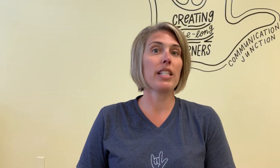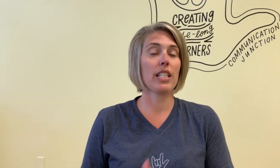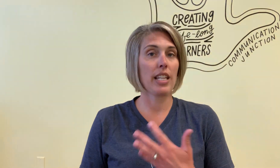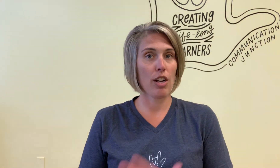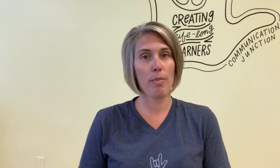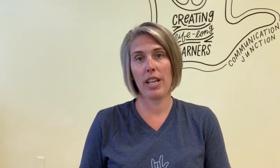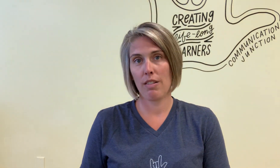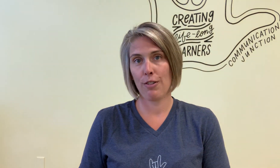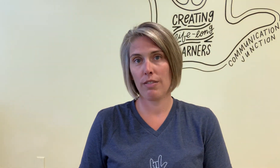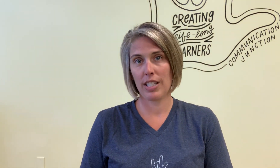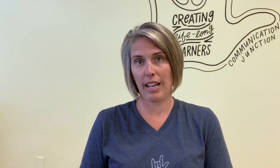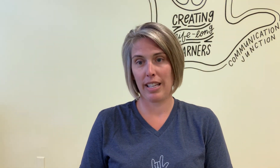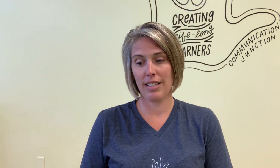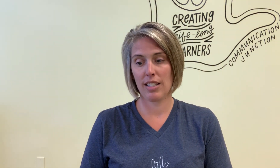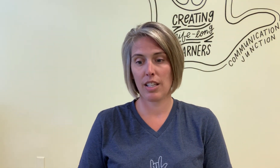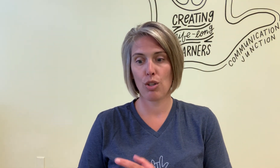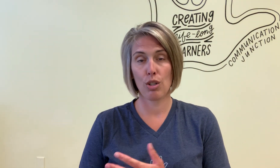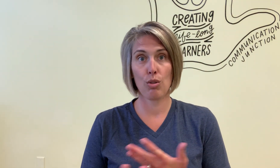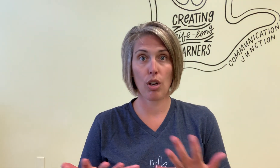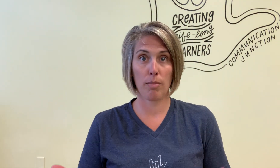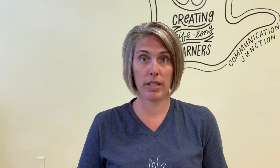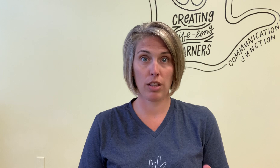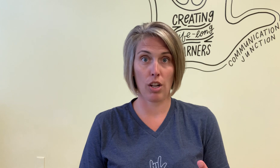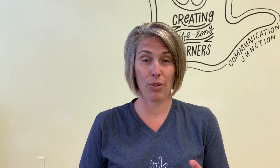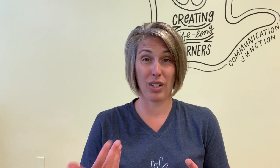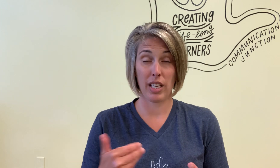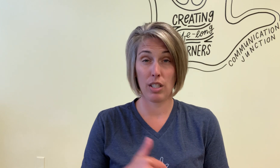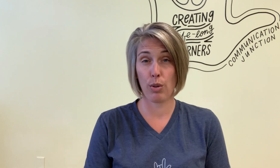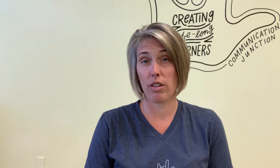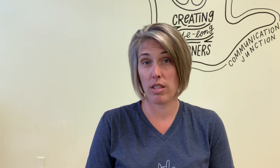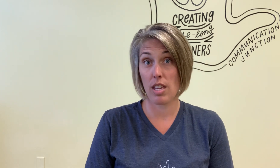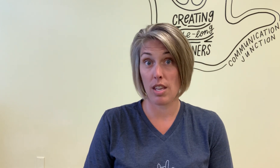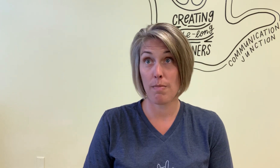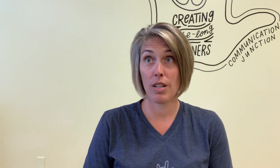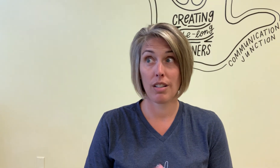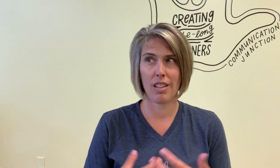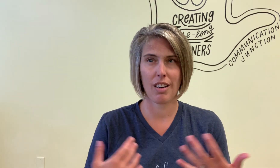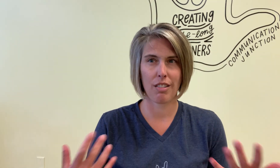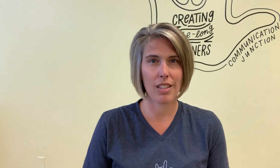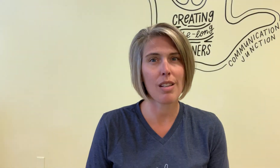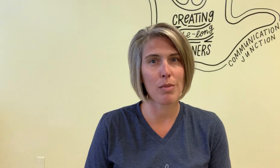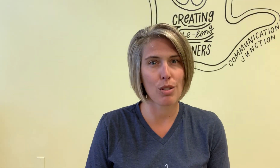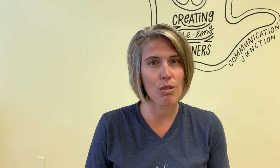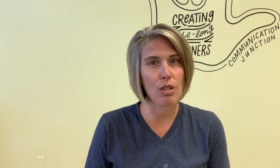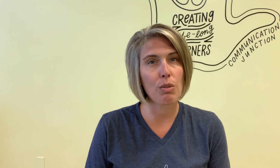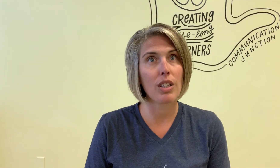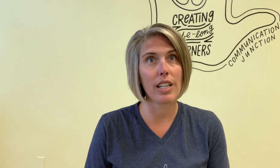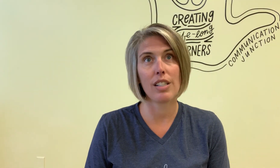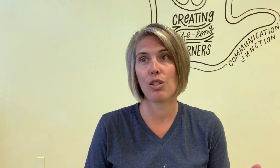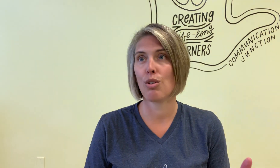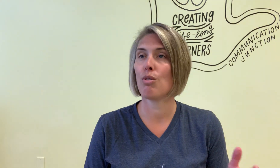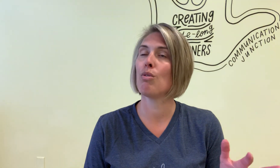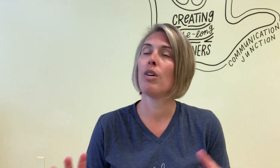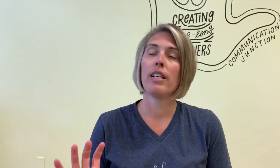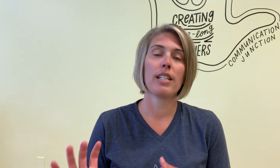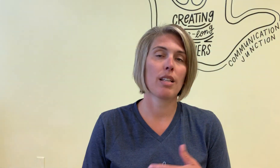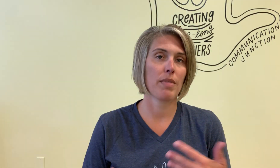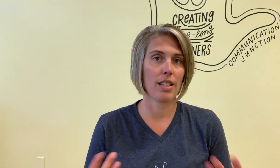to take home a handful of signs that you can use all month long related to our theme. And then our theme is usually related to something